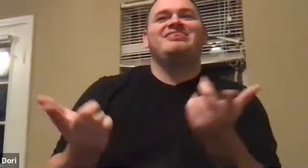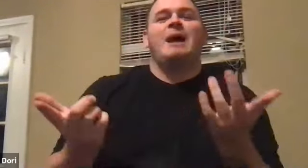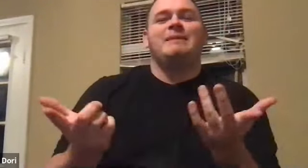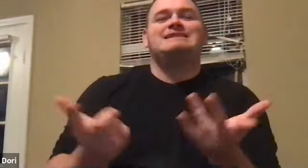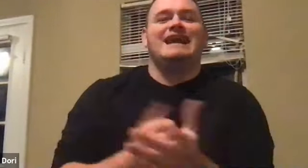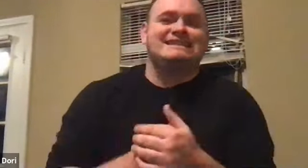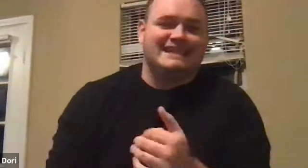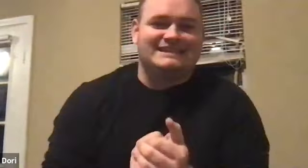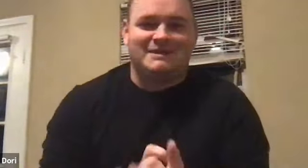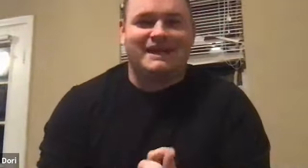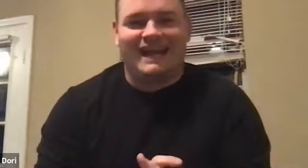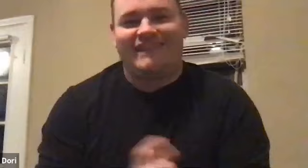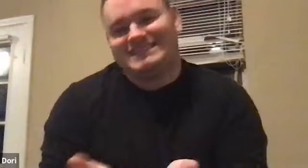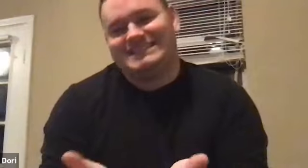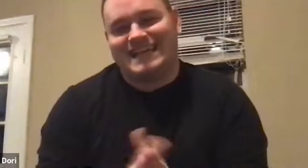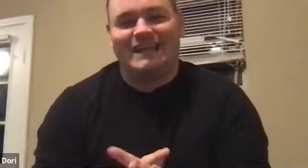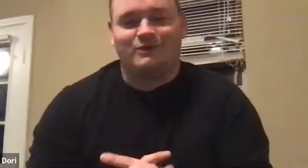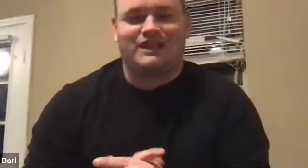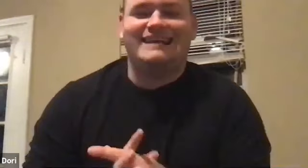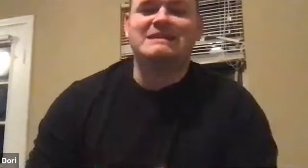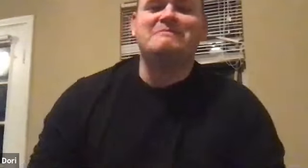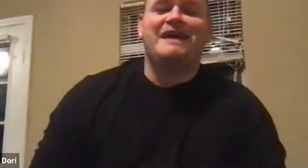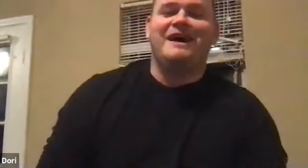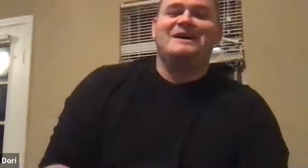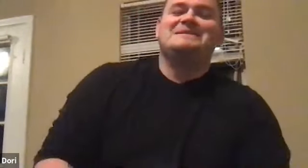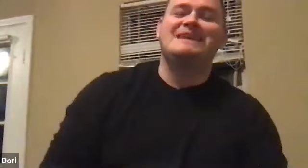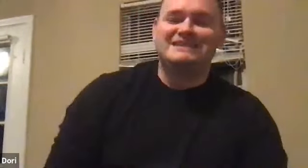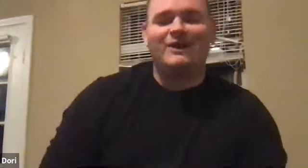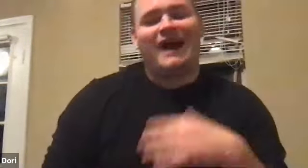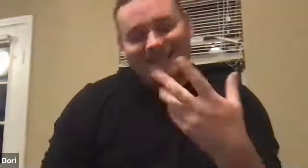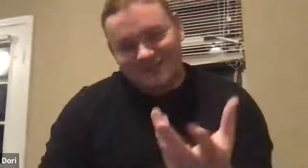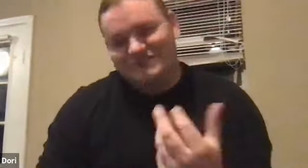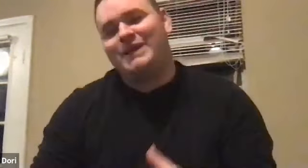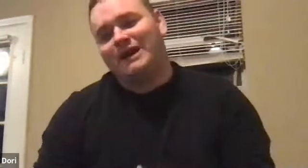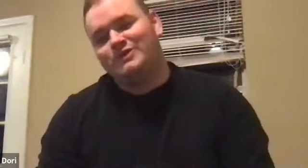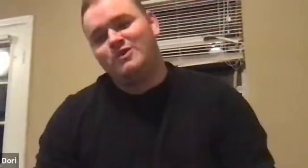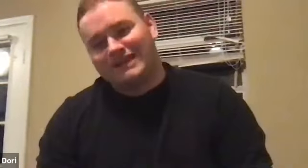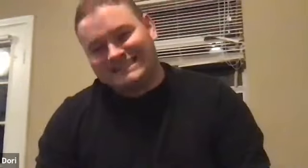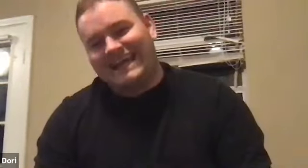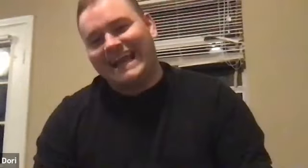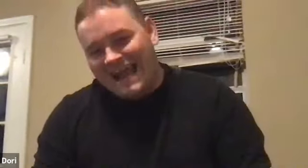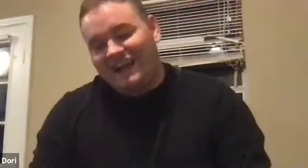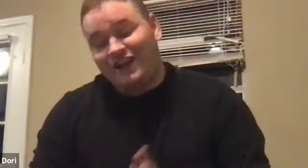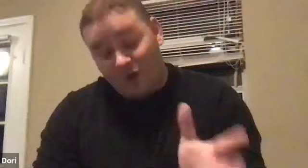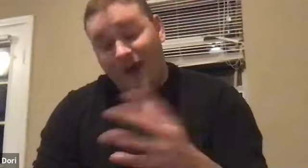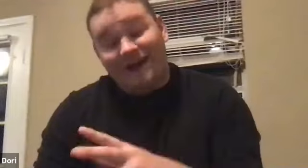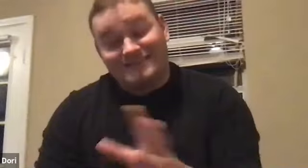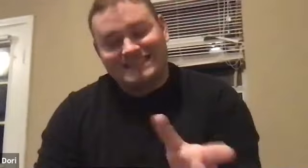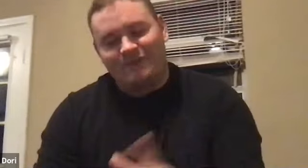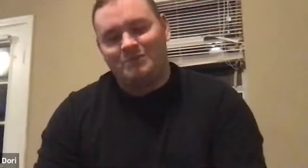That makes a lot of sense. I'm not gonna lie. This is a sign language class, so I can understand why you would want to sign. know how to sign